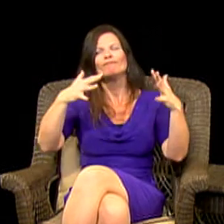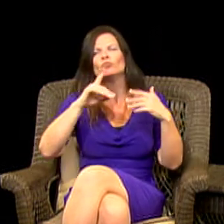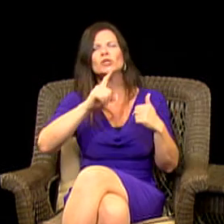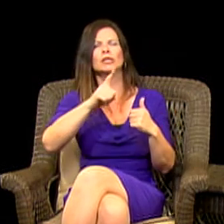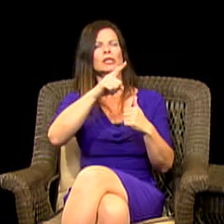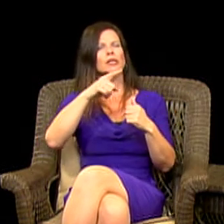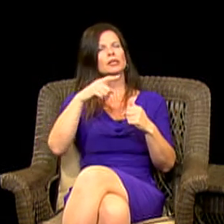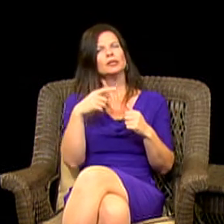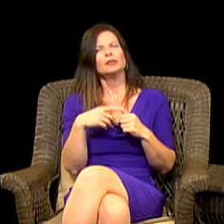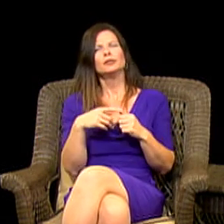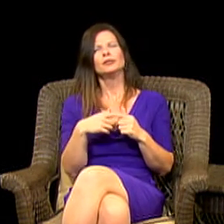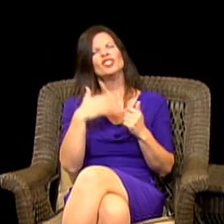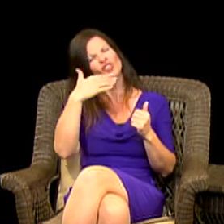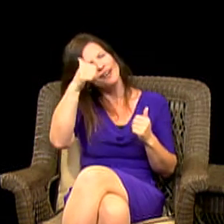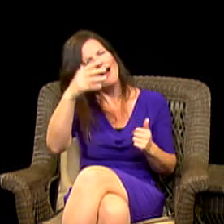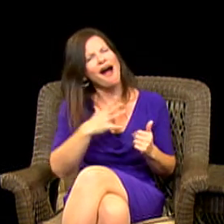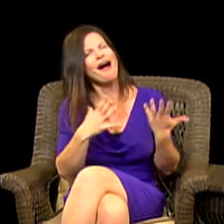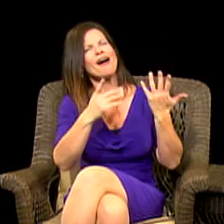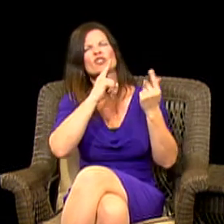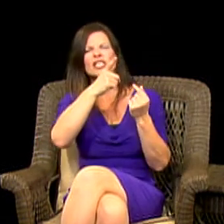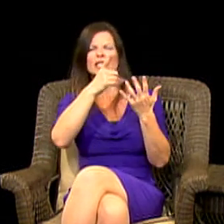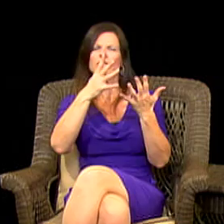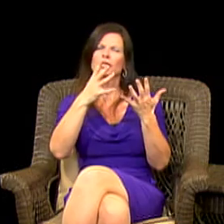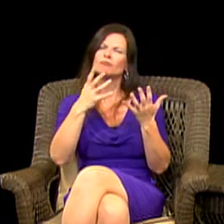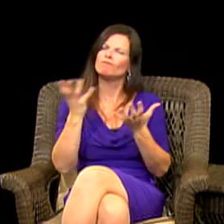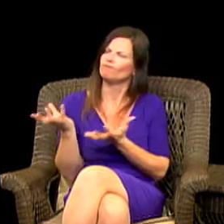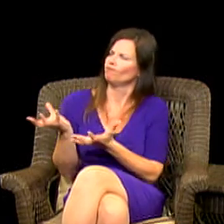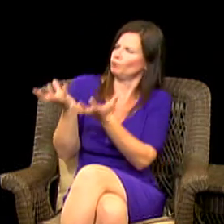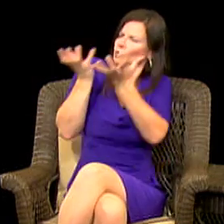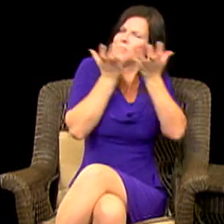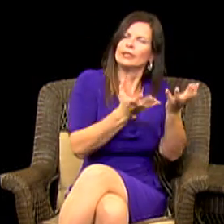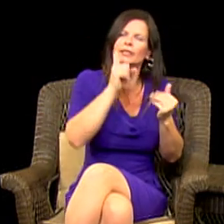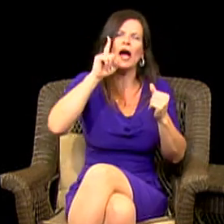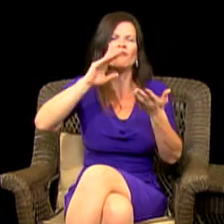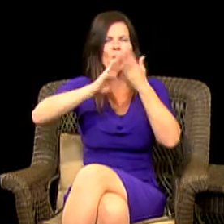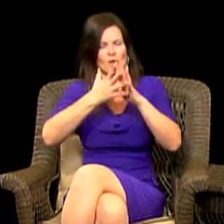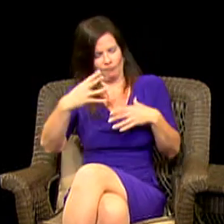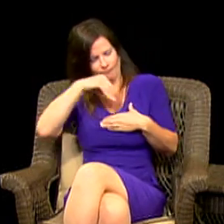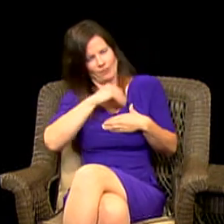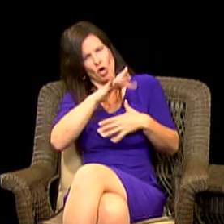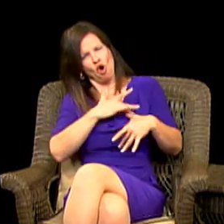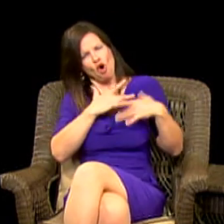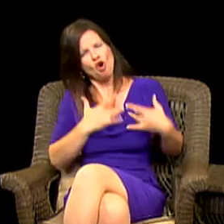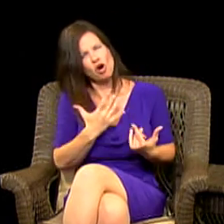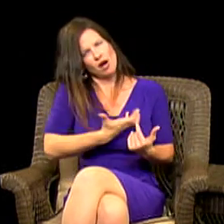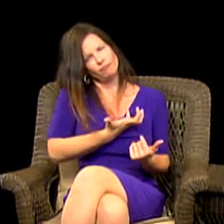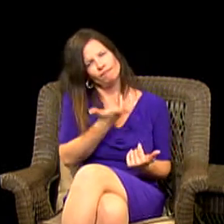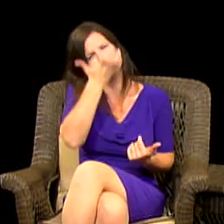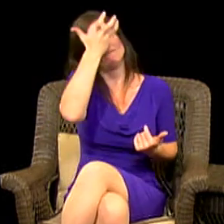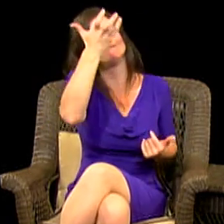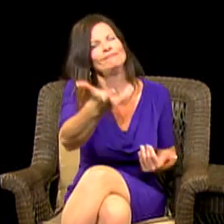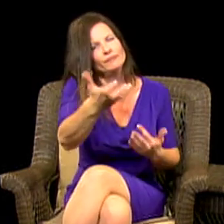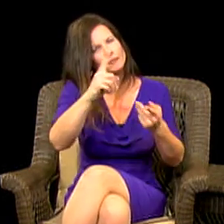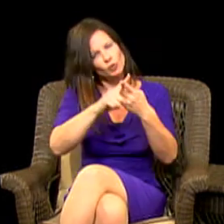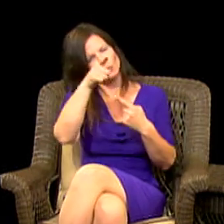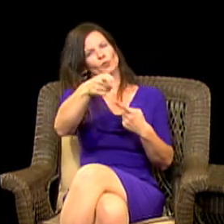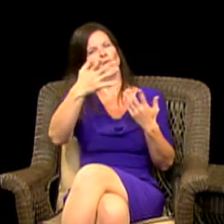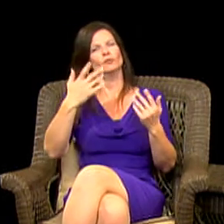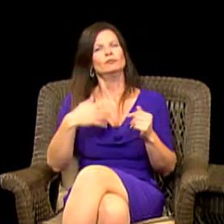he's an inspiration to a lot of people in the deaf community. He's just a genuinely good guy. He comes from a deaf family. He has a good